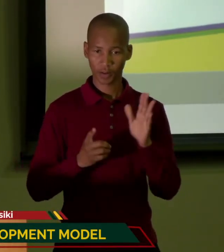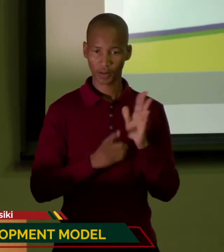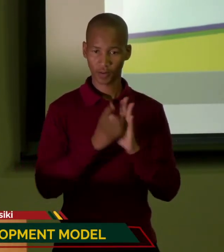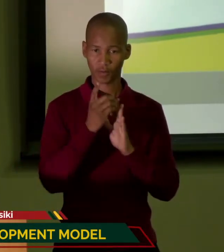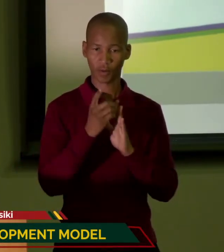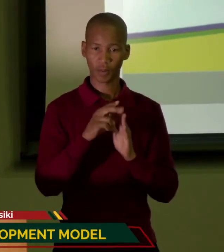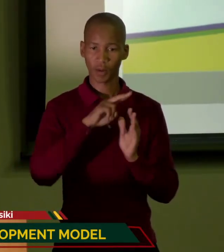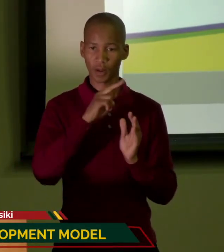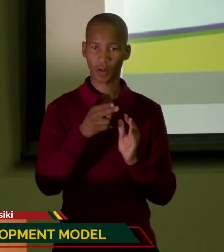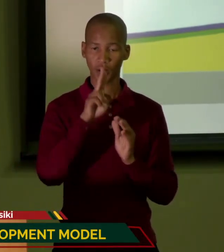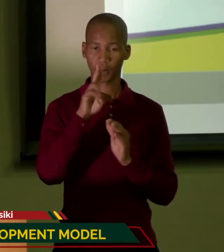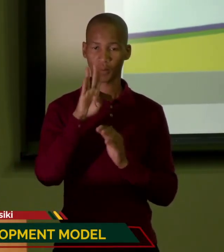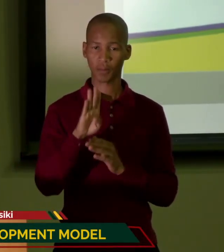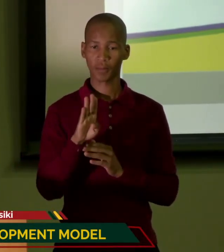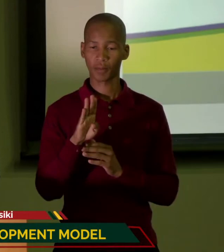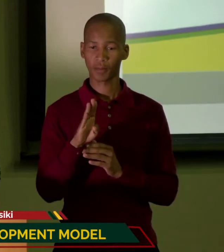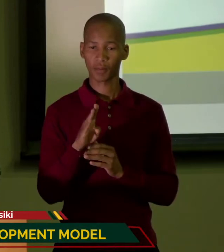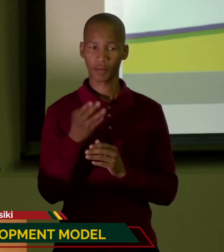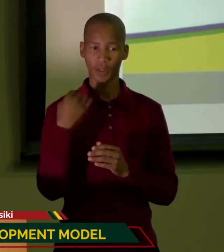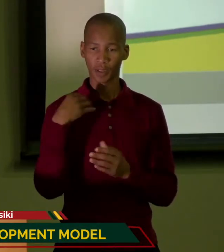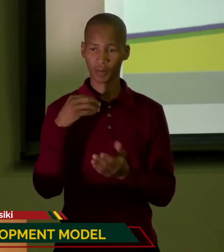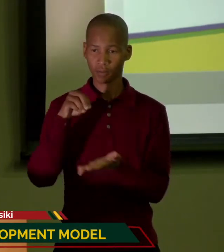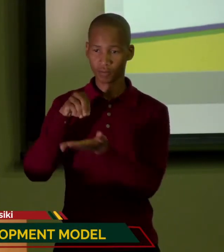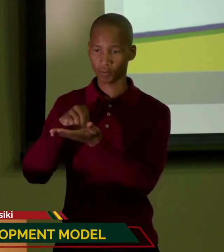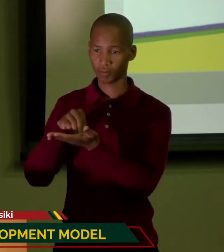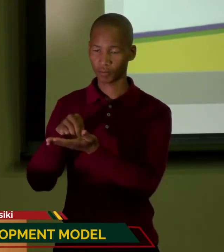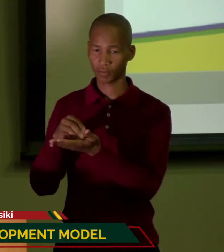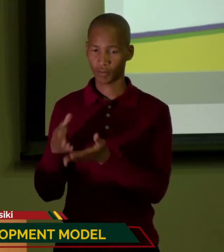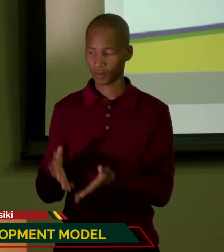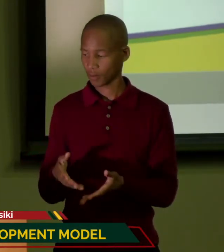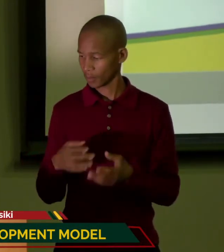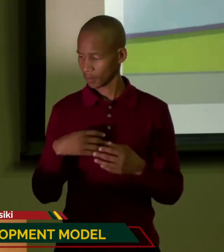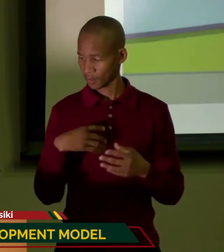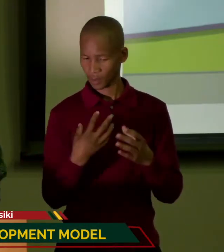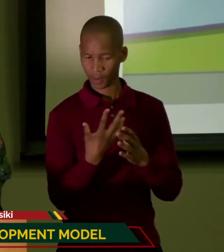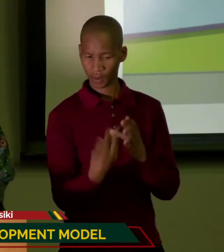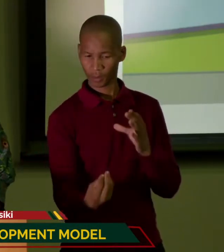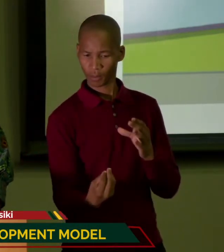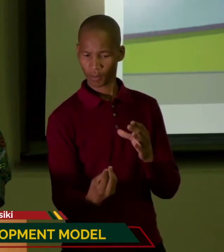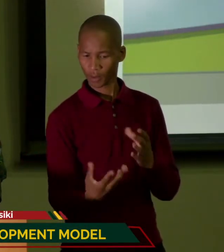with which was stationed here yacima into yam